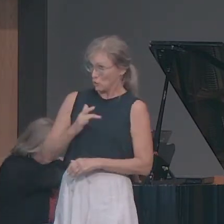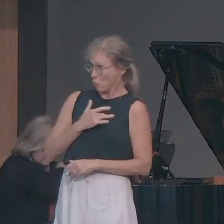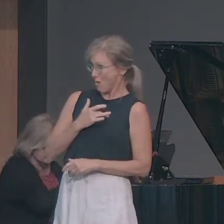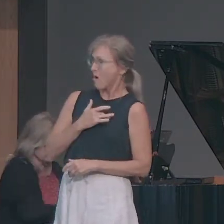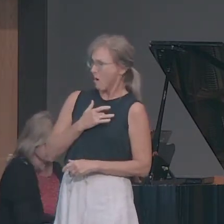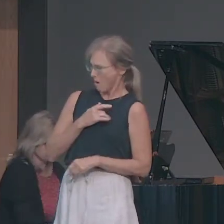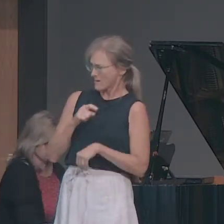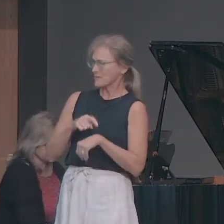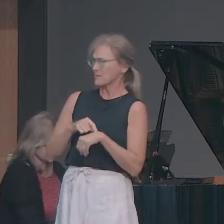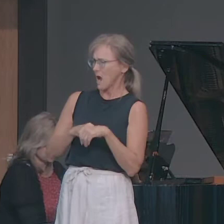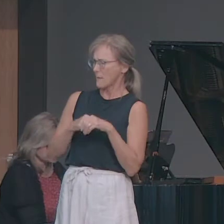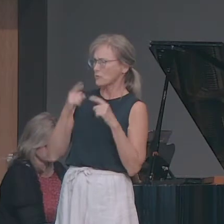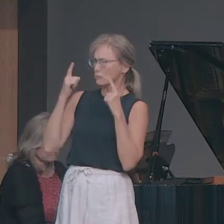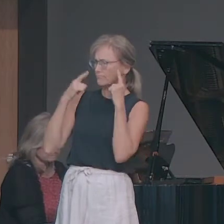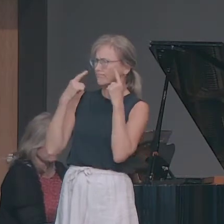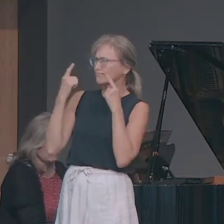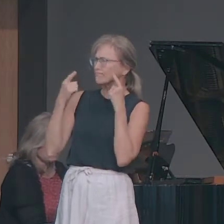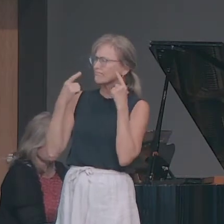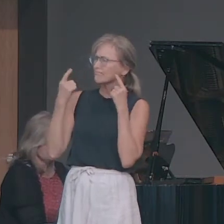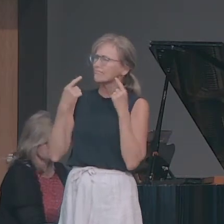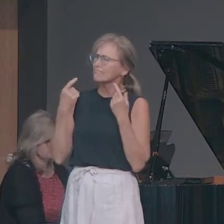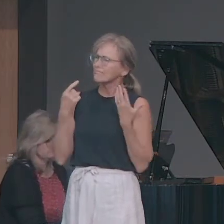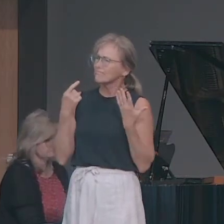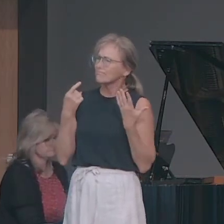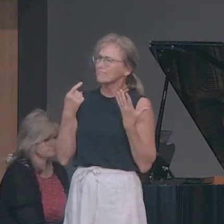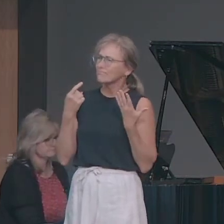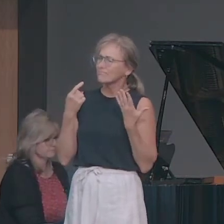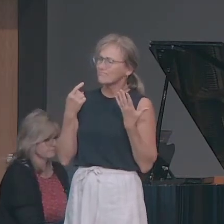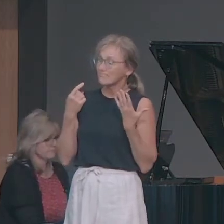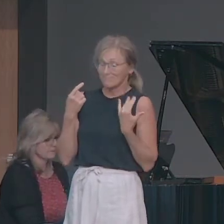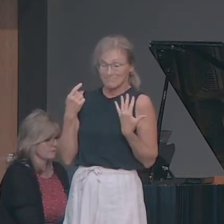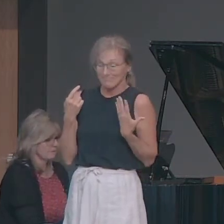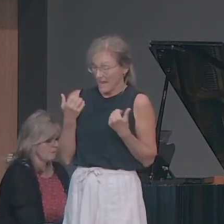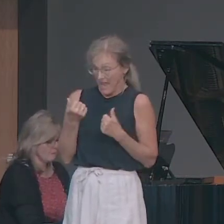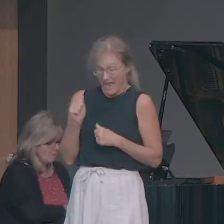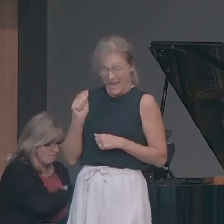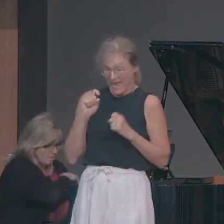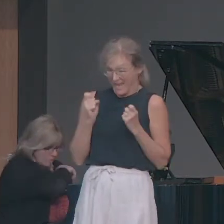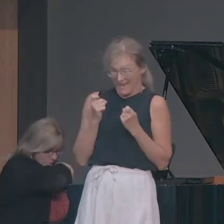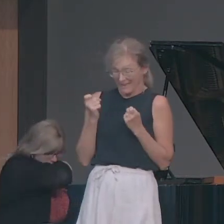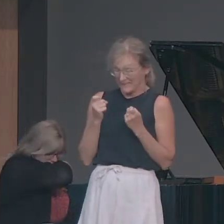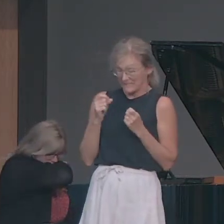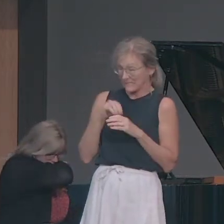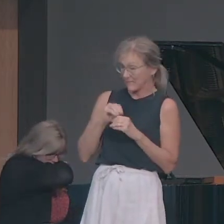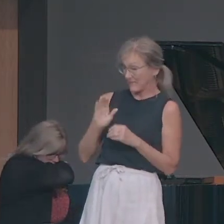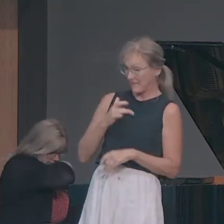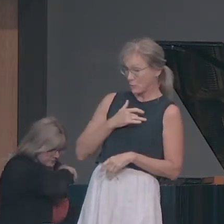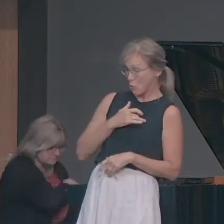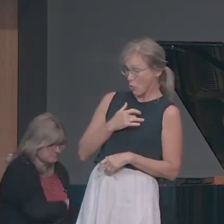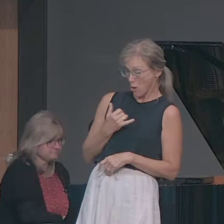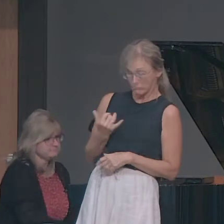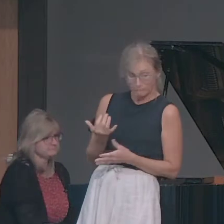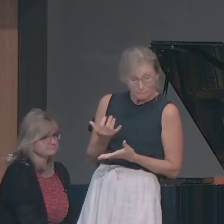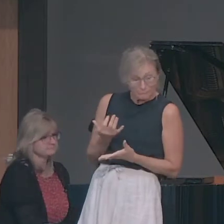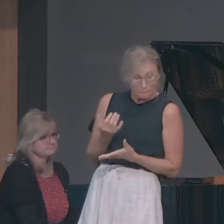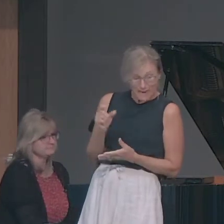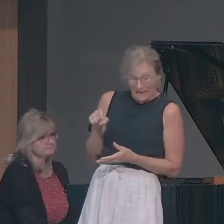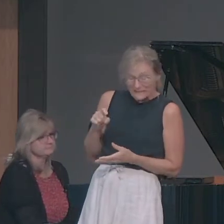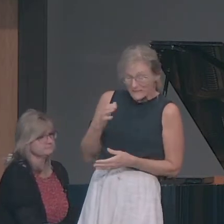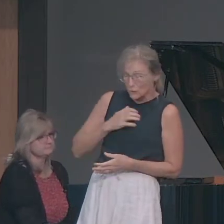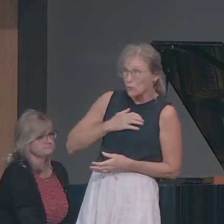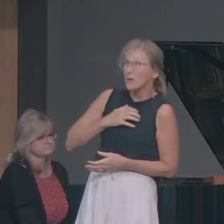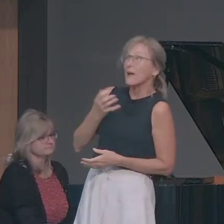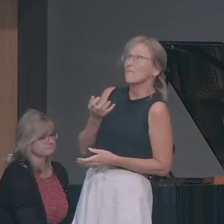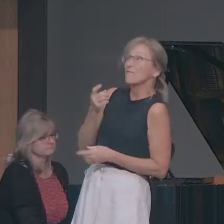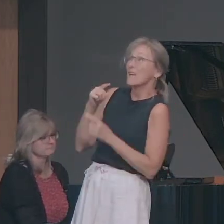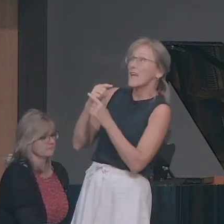time to reflect, to consider sin that we have partaken in this week that needs to be confessed before